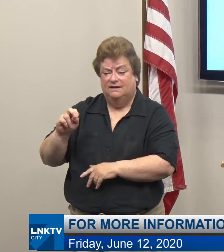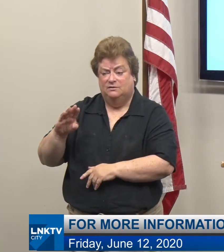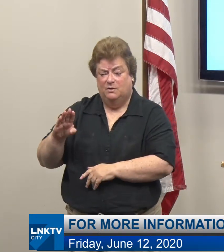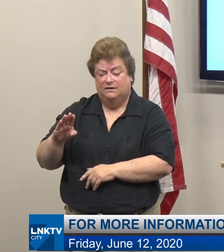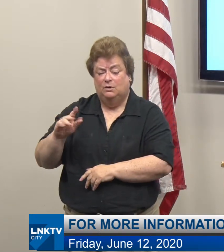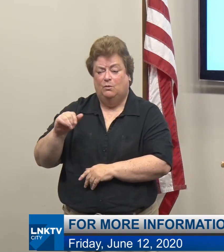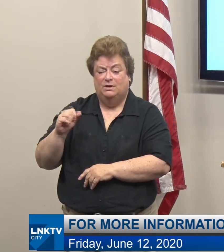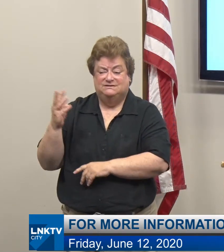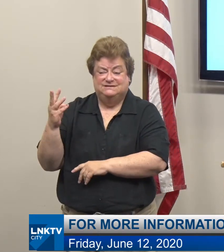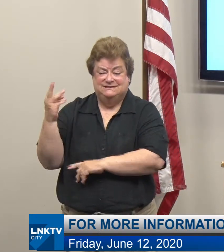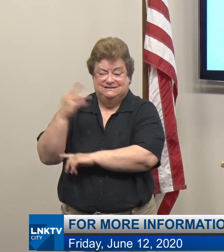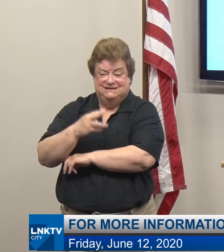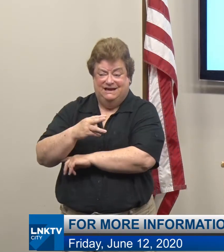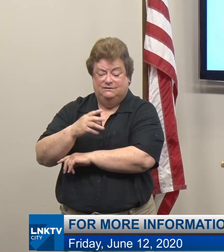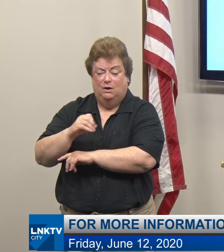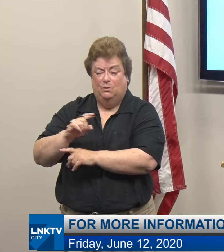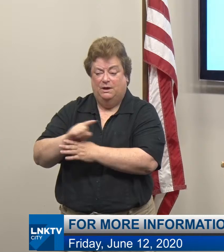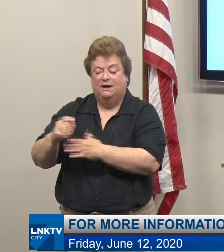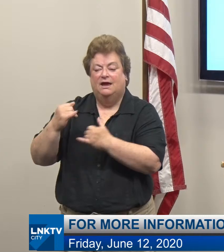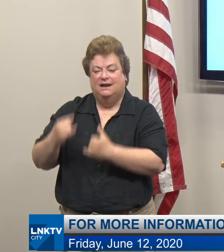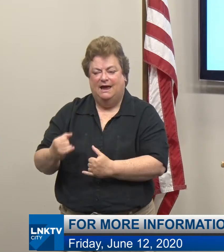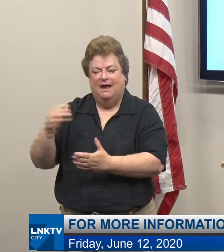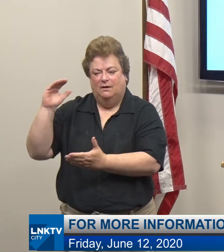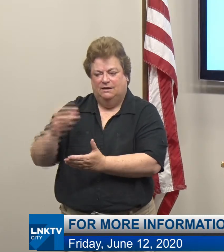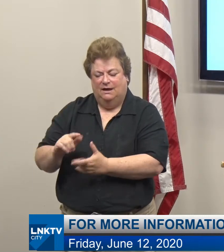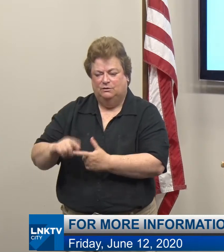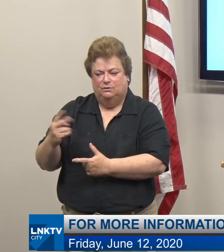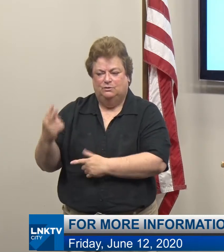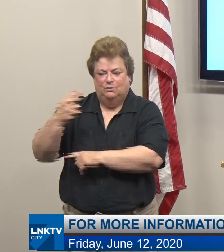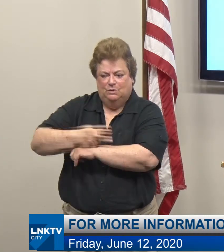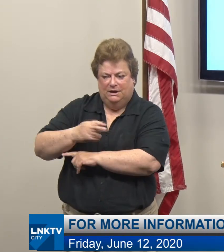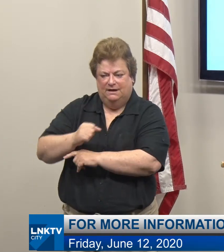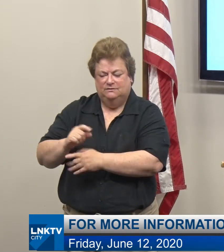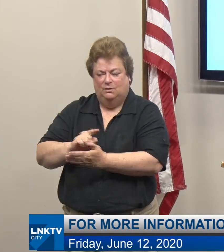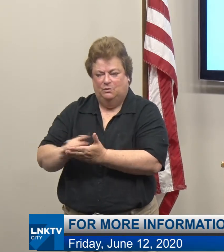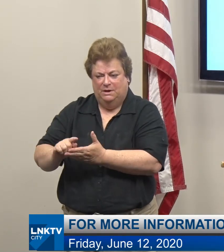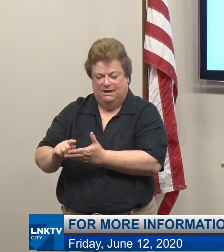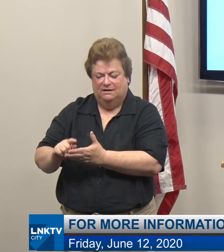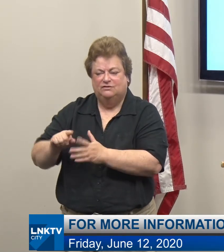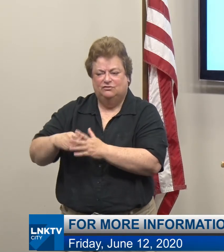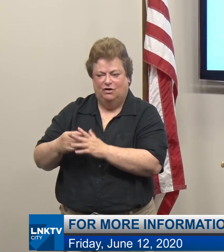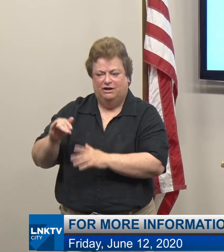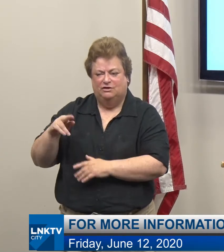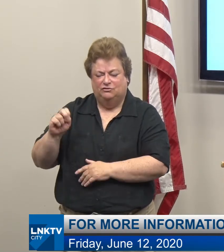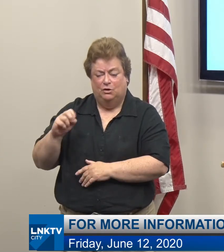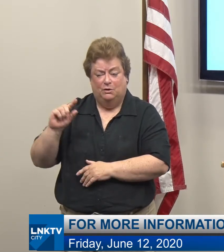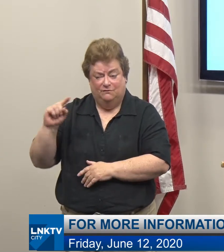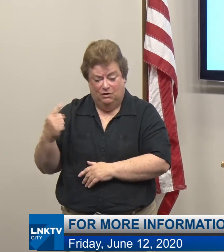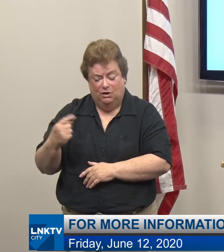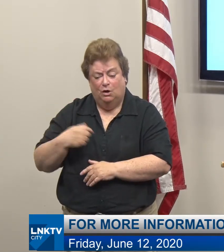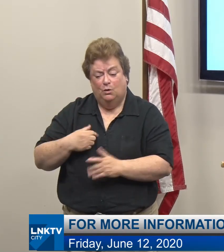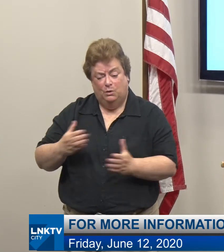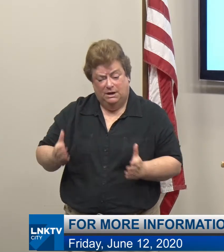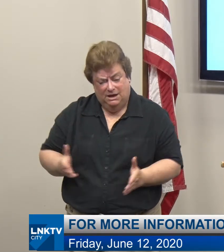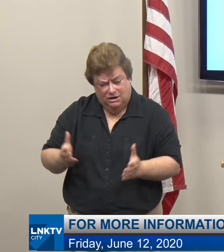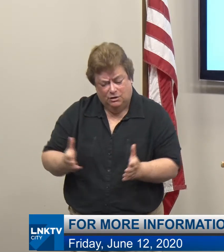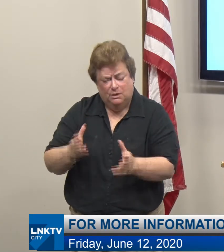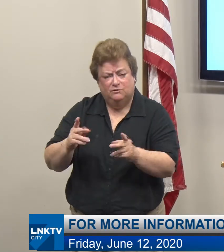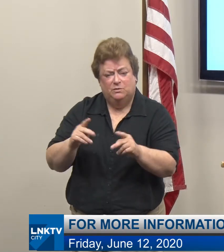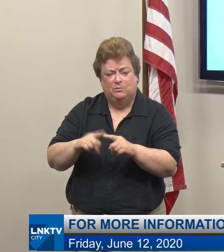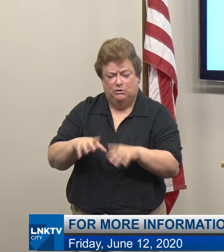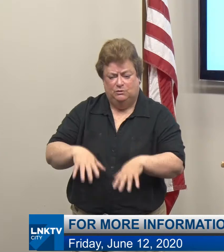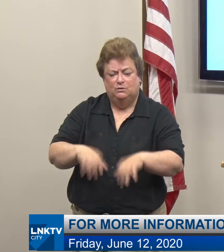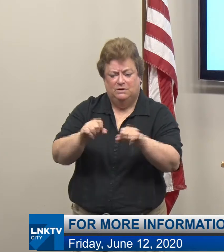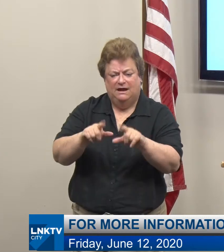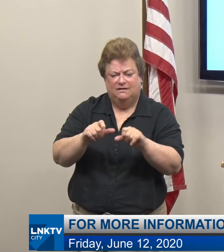6 days a week down to 2 days a week in Lincoln beginning June 1st. We strongly encourage people to sign up to get tested